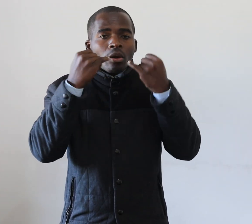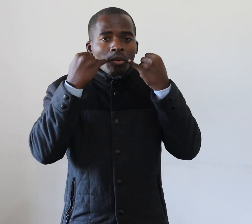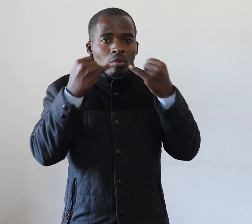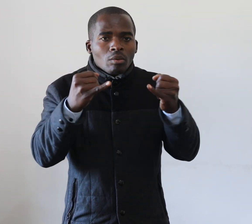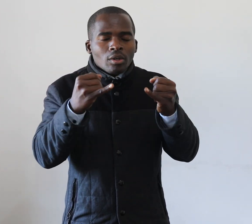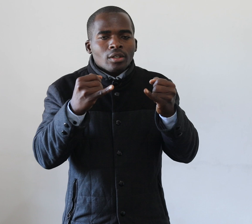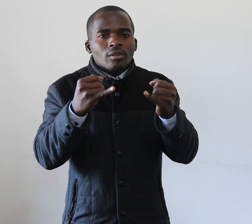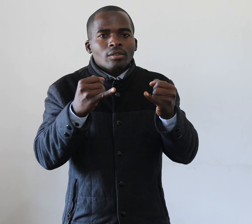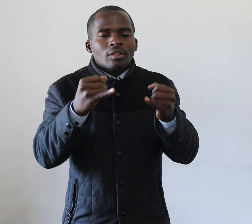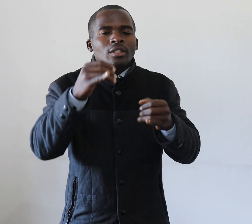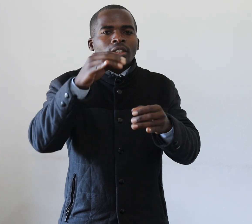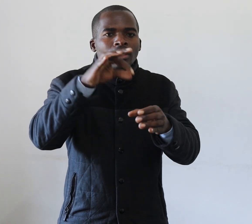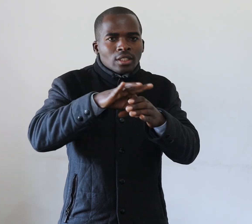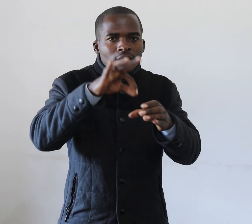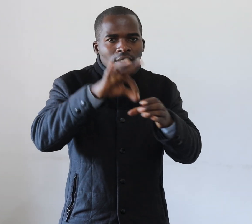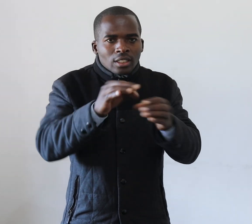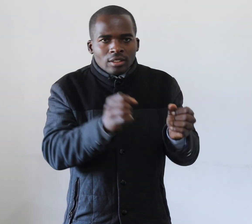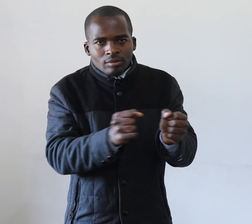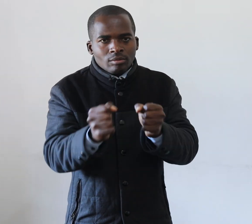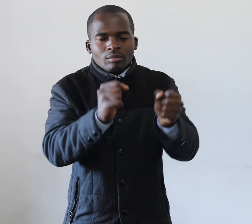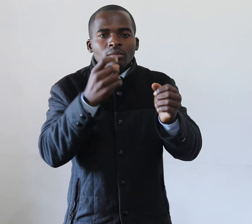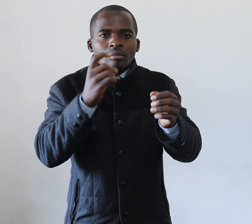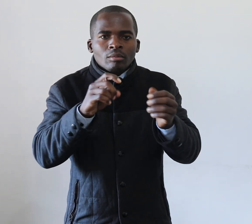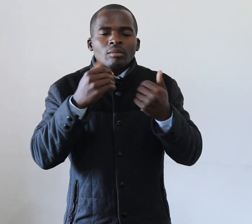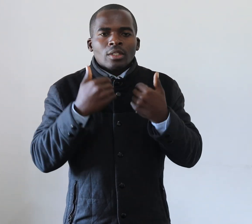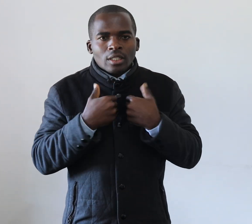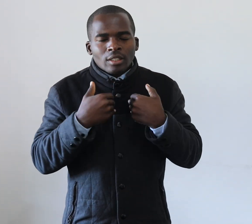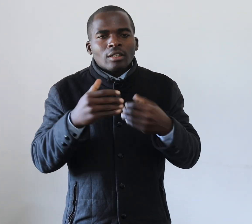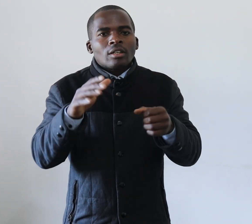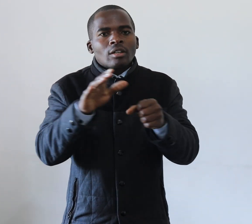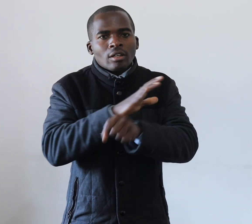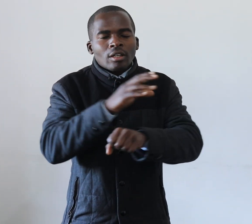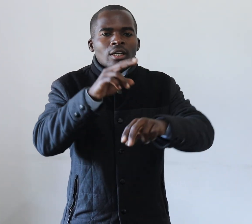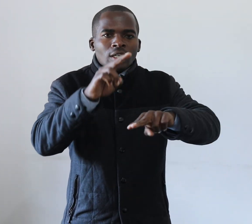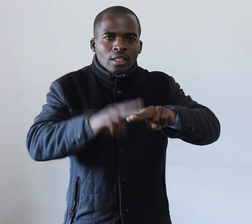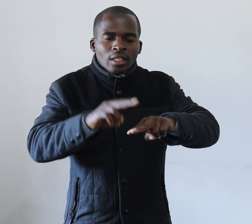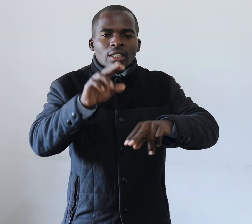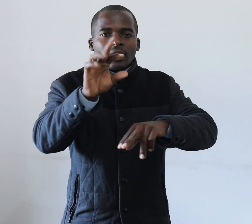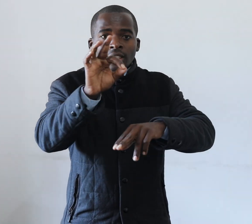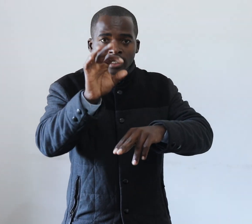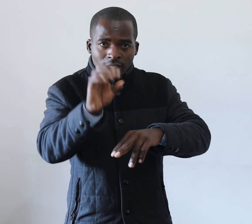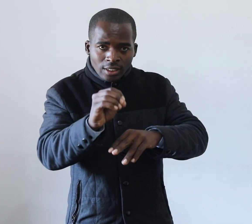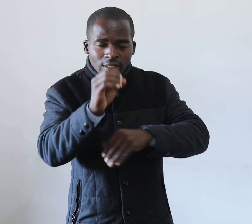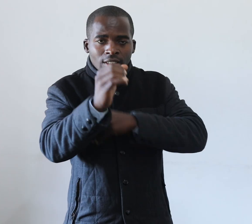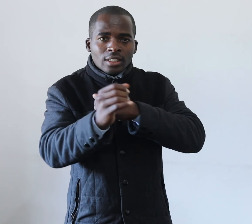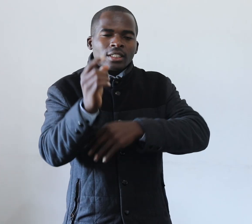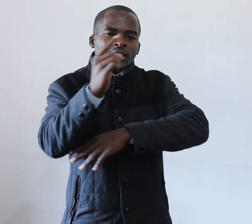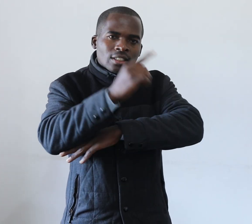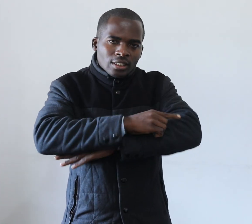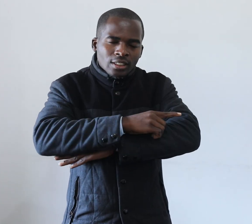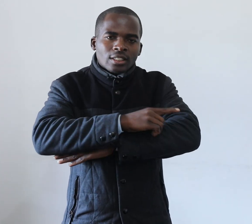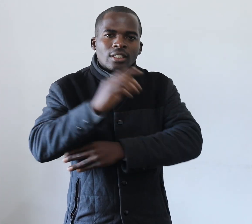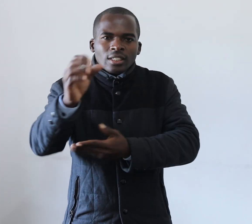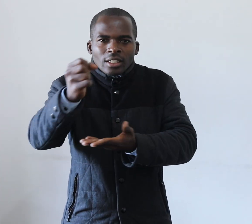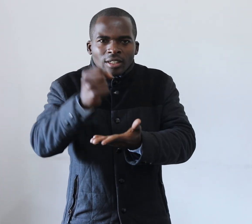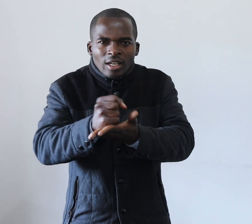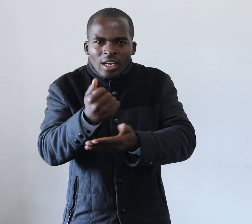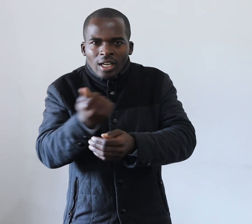Commission must fill the vacant seat within 90 days by selecting the next available person from the same